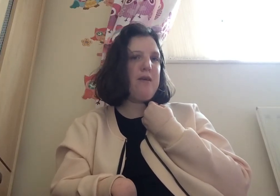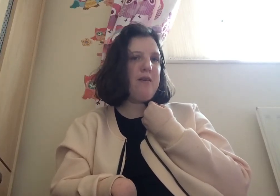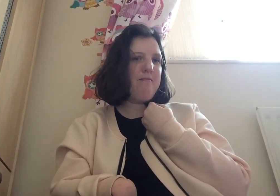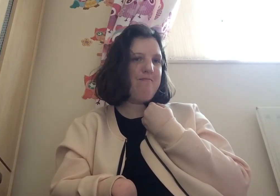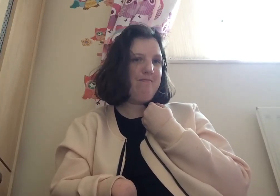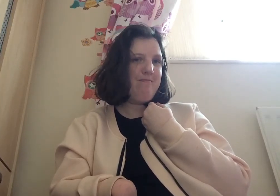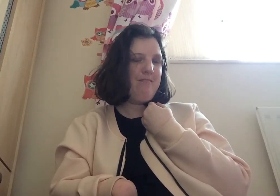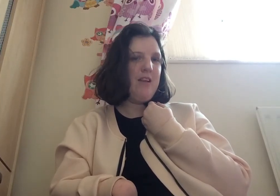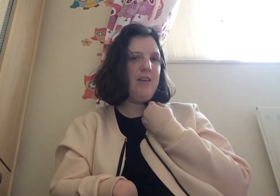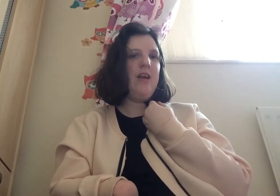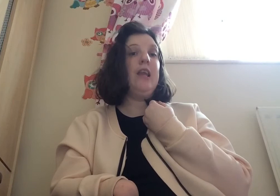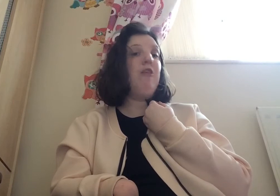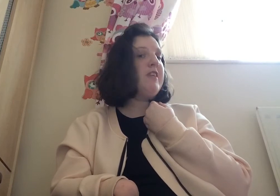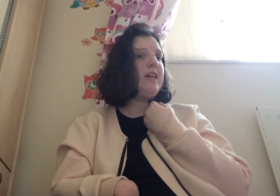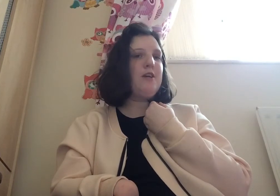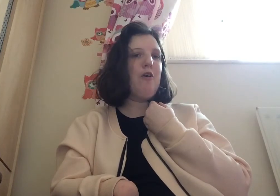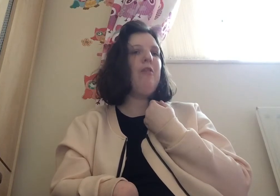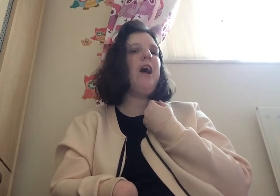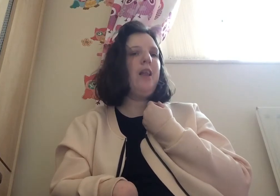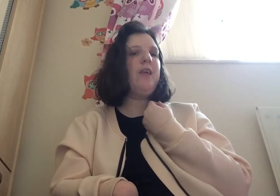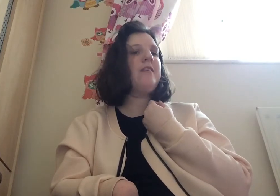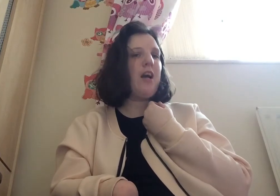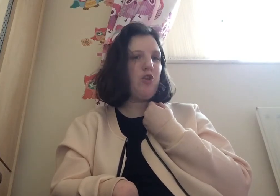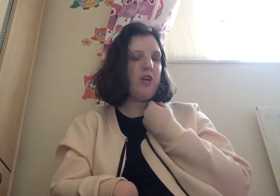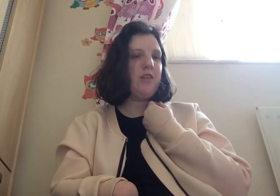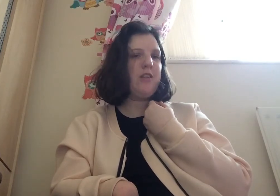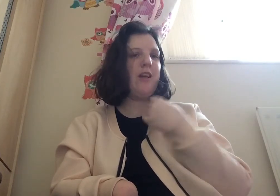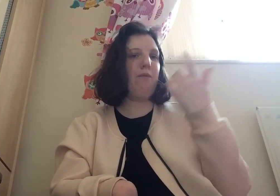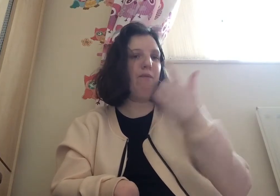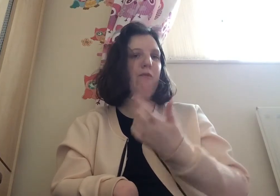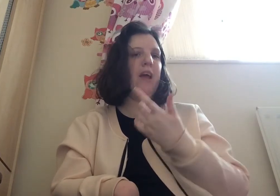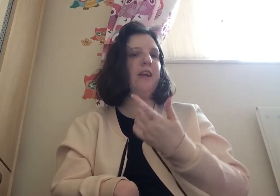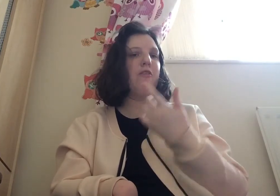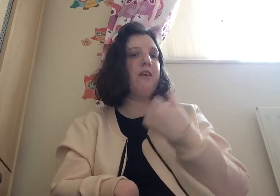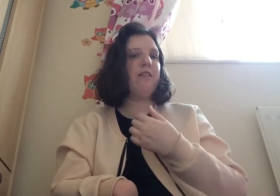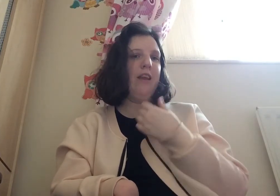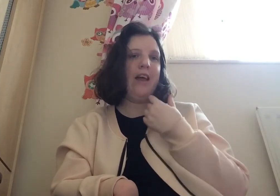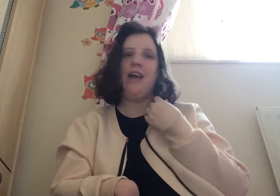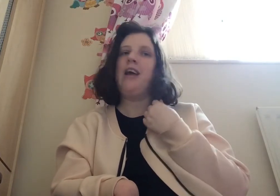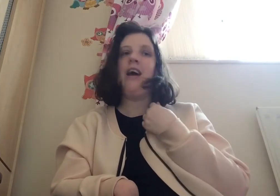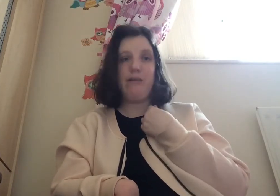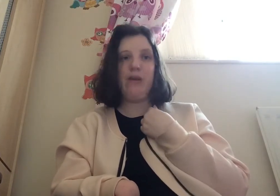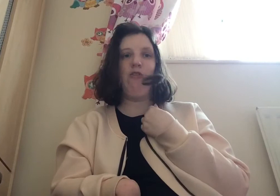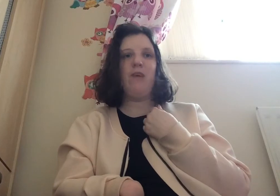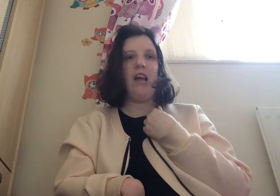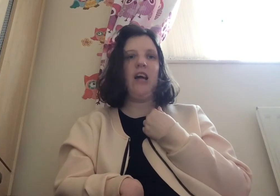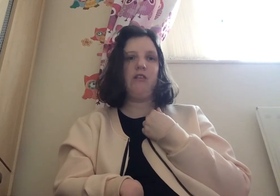little did i know that this actress that played her recently has become my idol